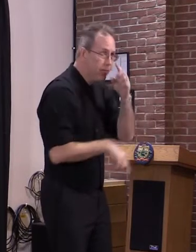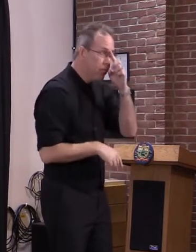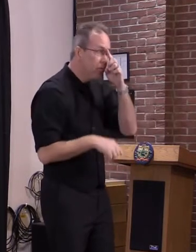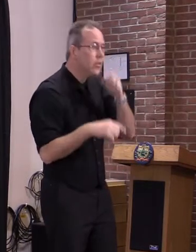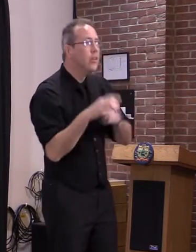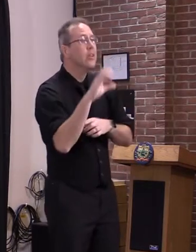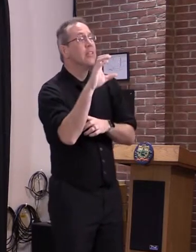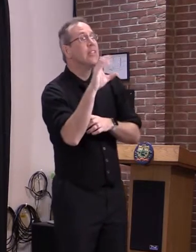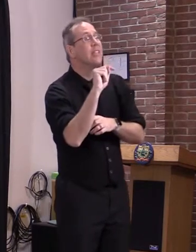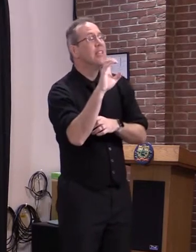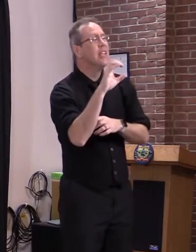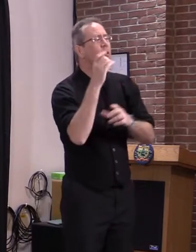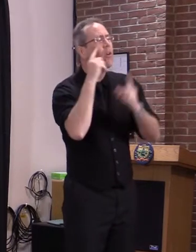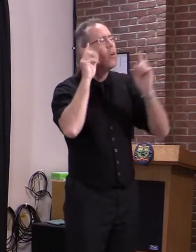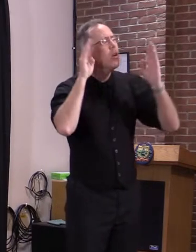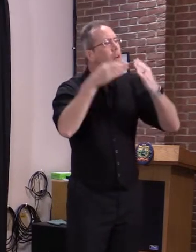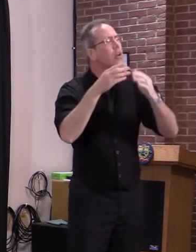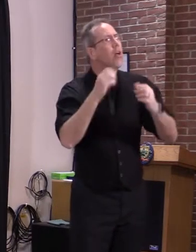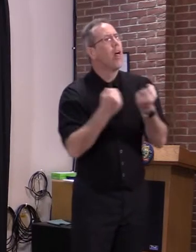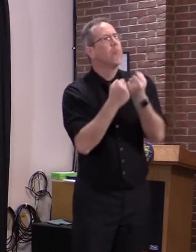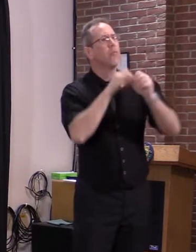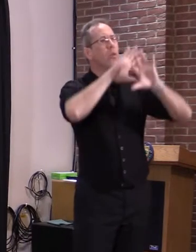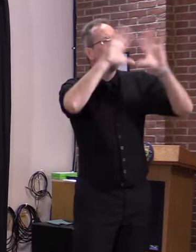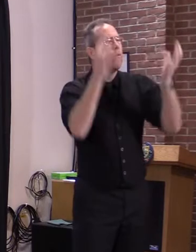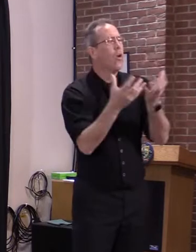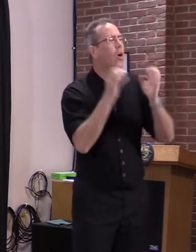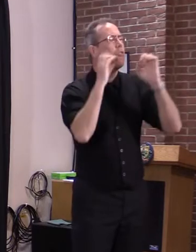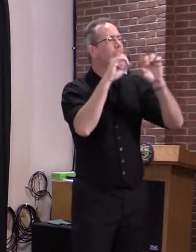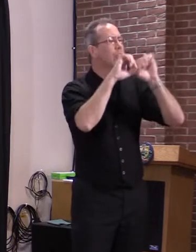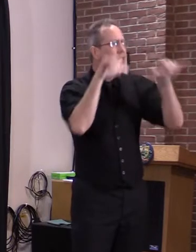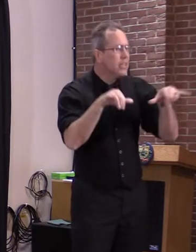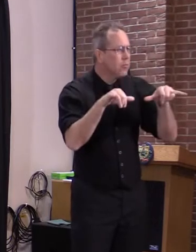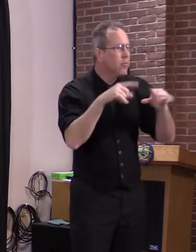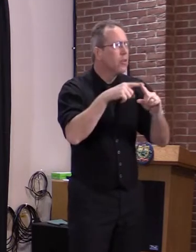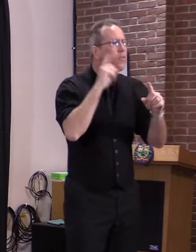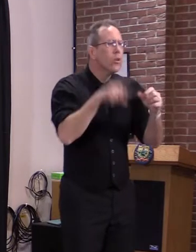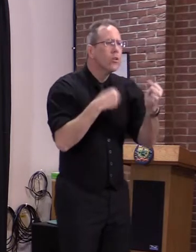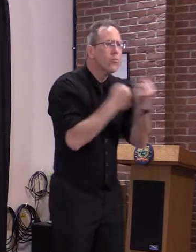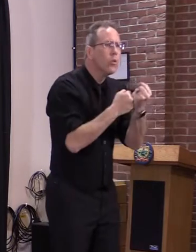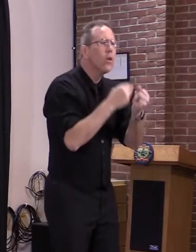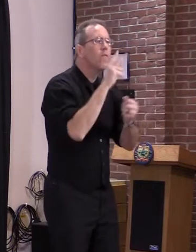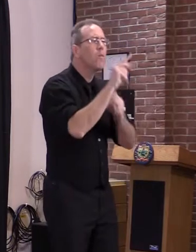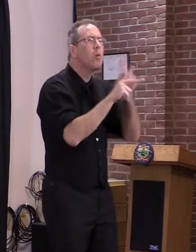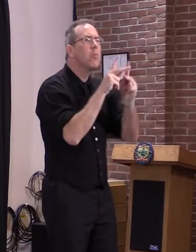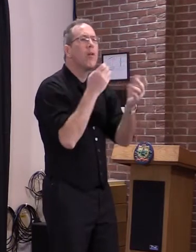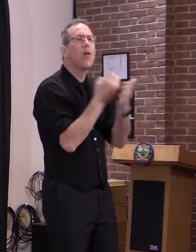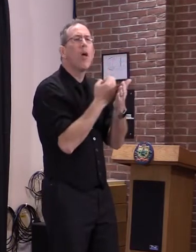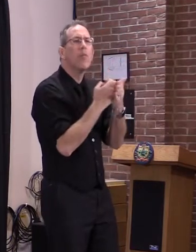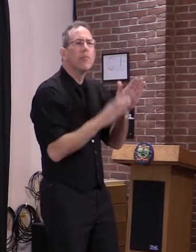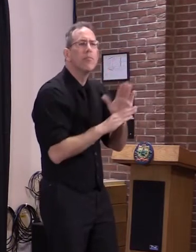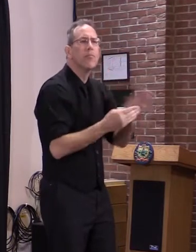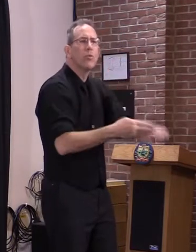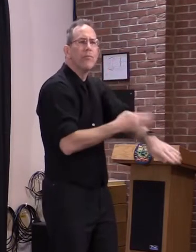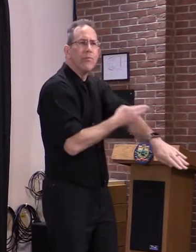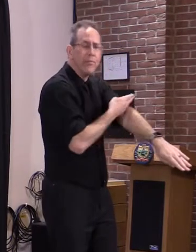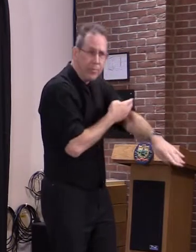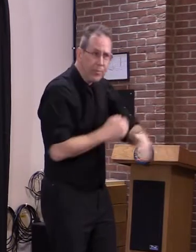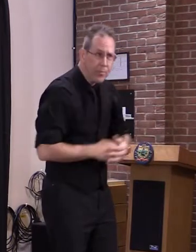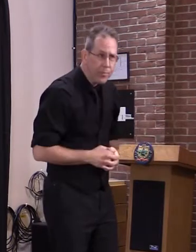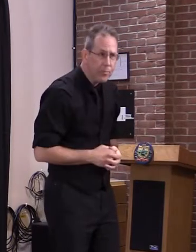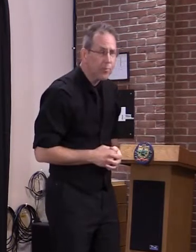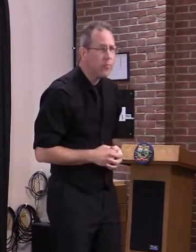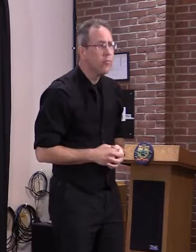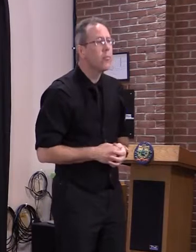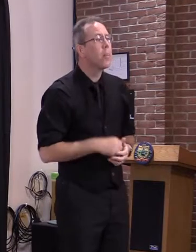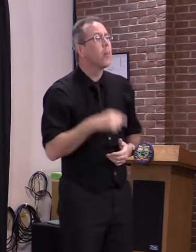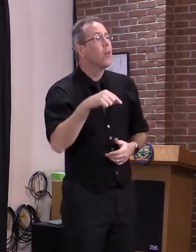development of our state. Using these one-time surplus funds in a strategic way to expand the capacity of CTE centers can help us